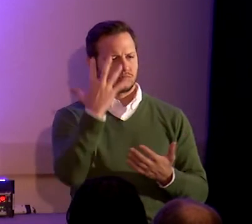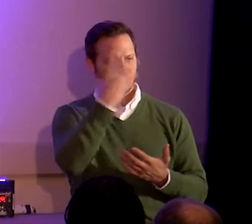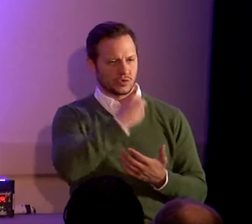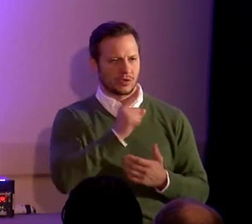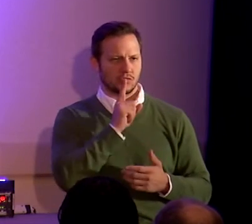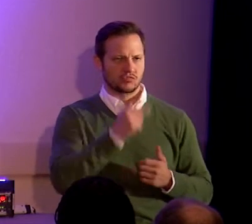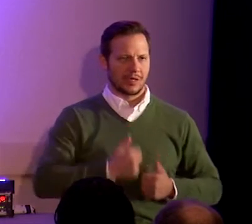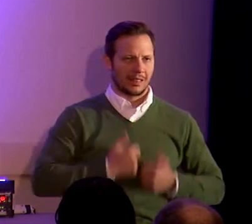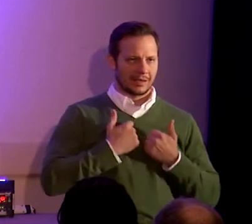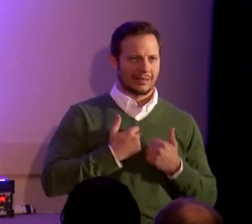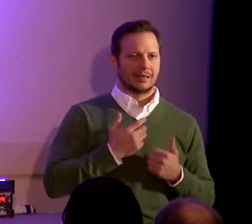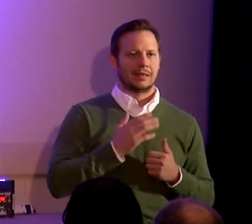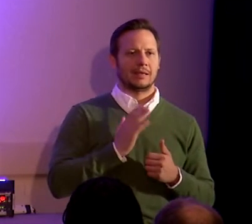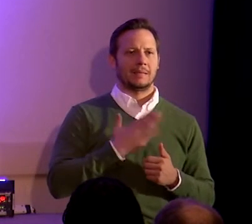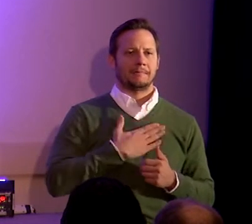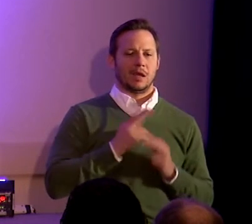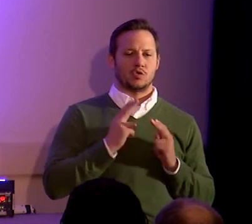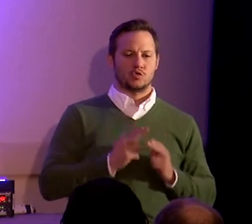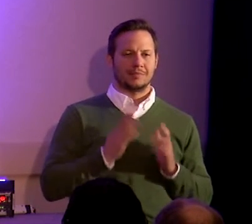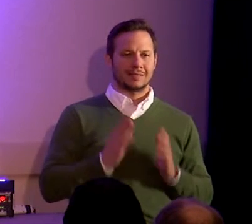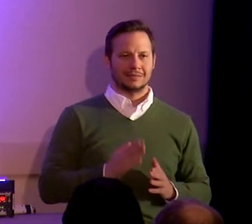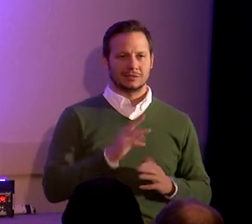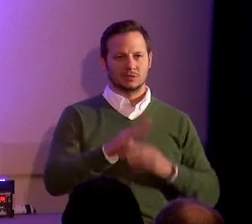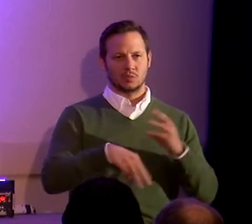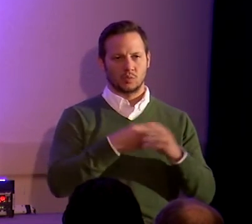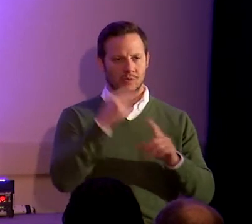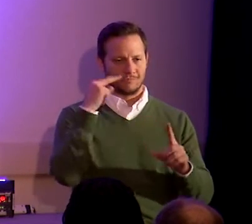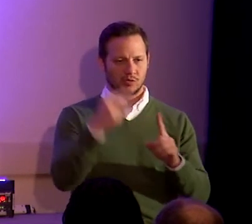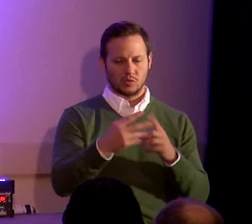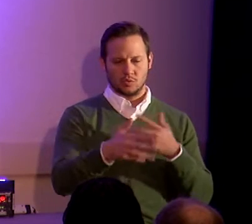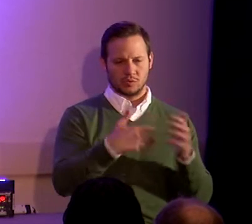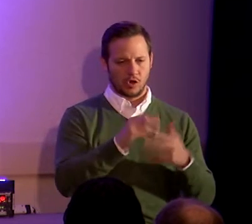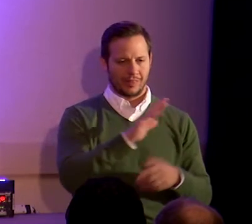worldview in a way that honored all Arizonans, regardless of religion.